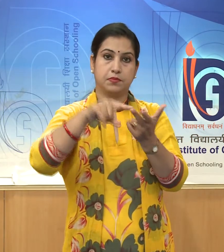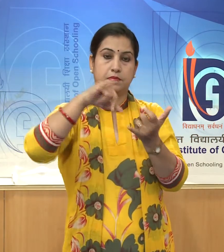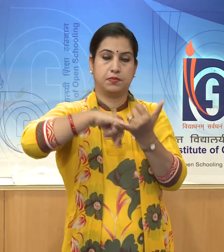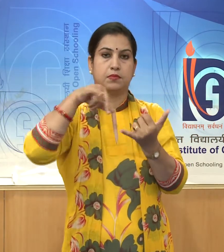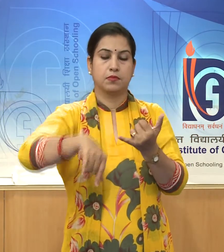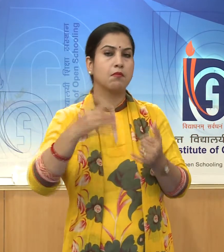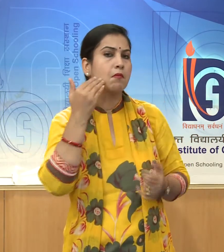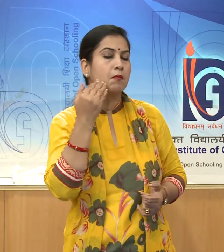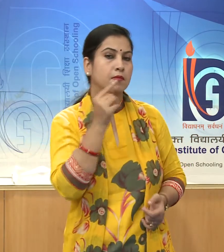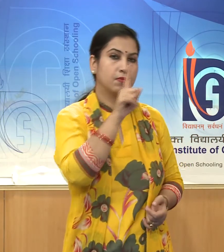in